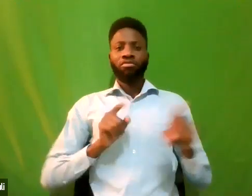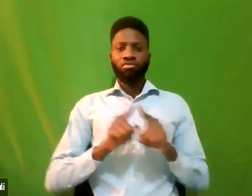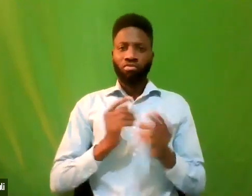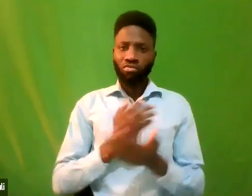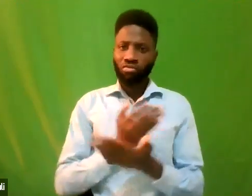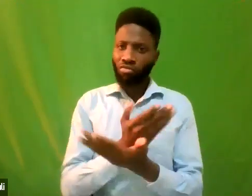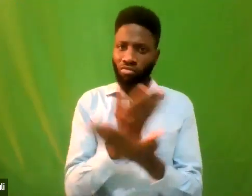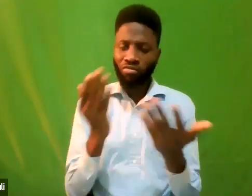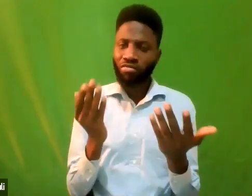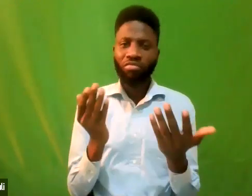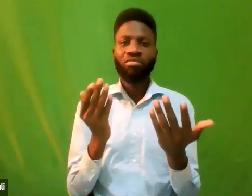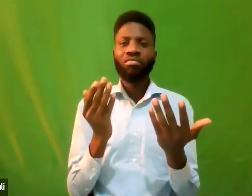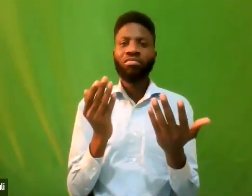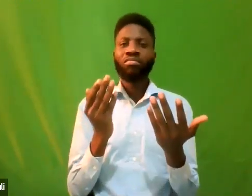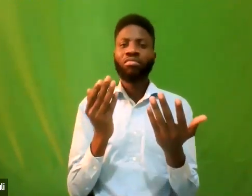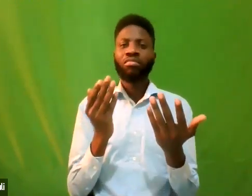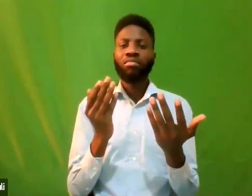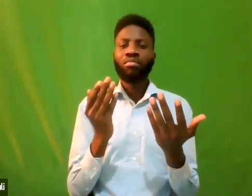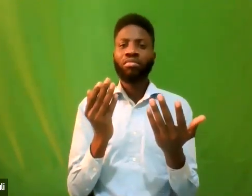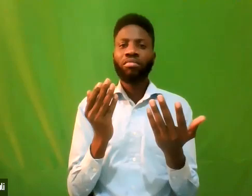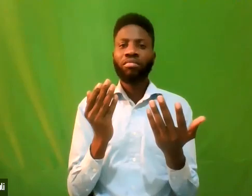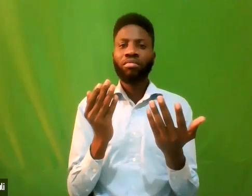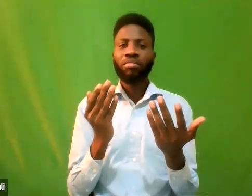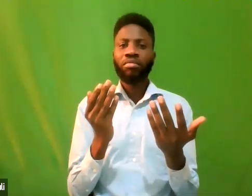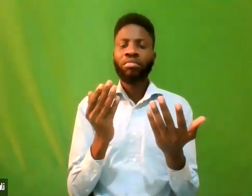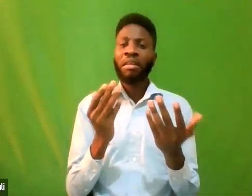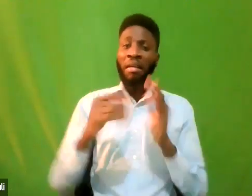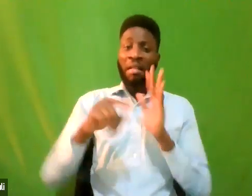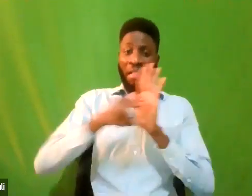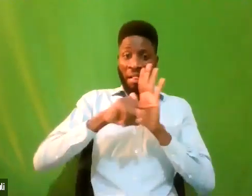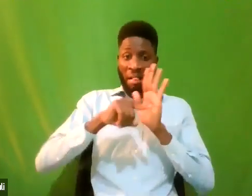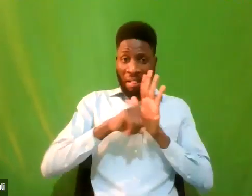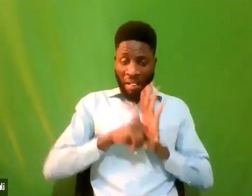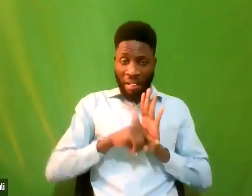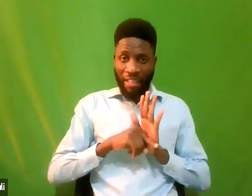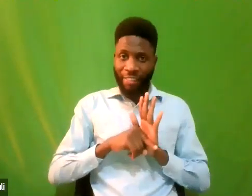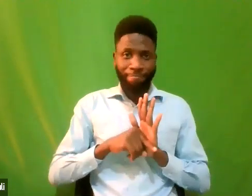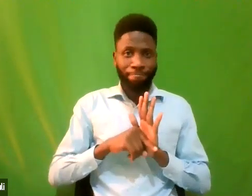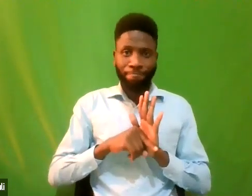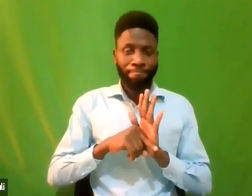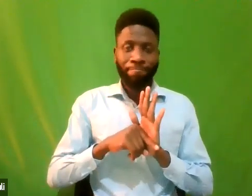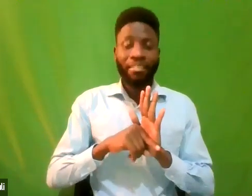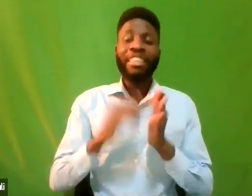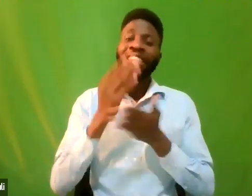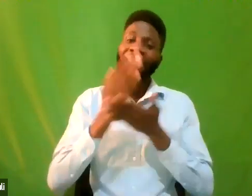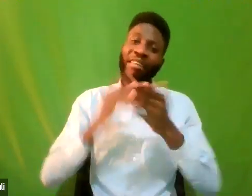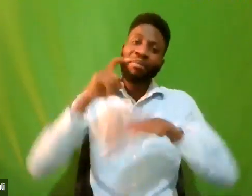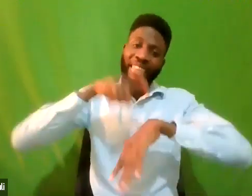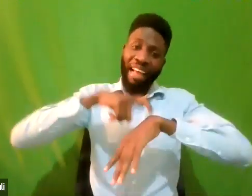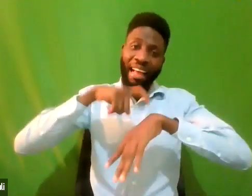So everything was negative about other people. Sometimes I'm not a supporter of